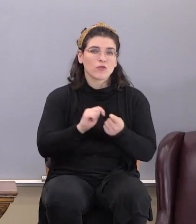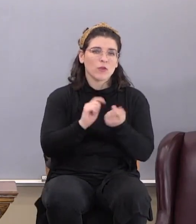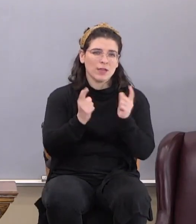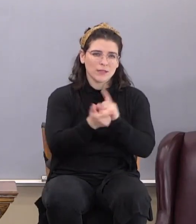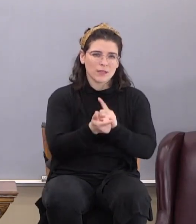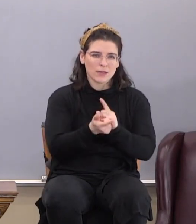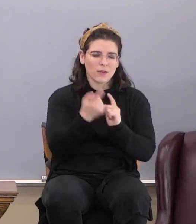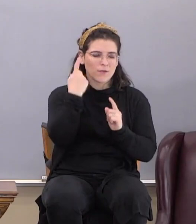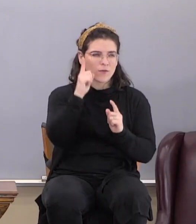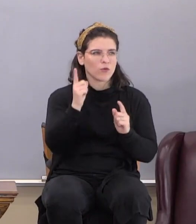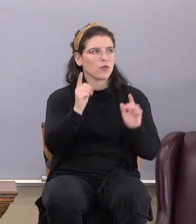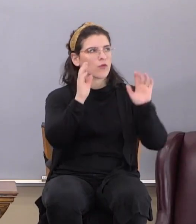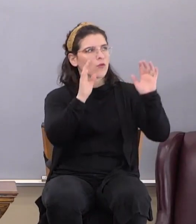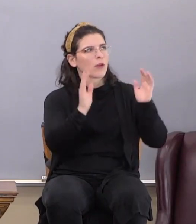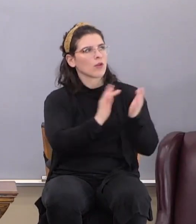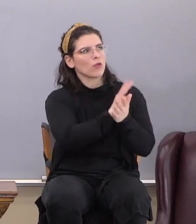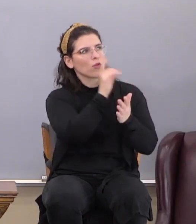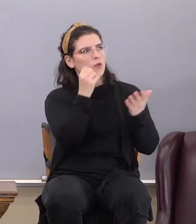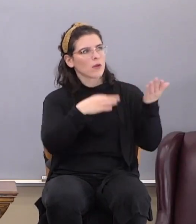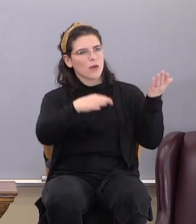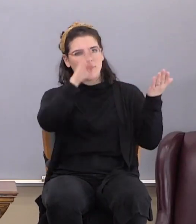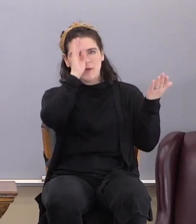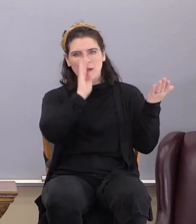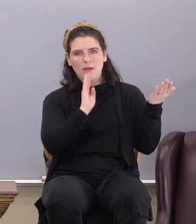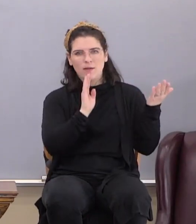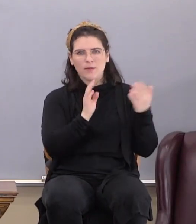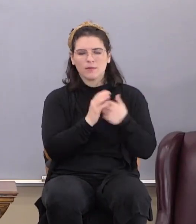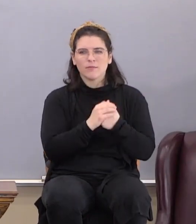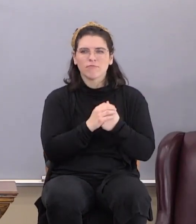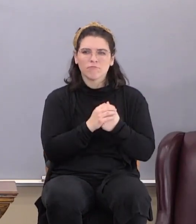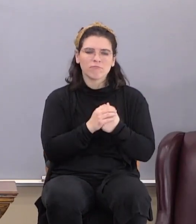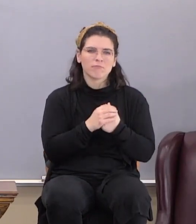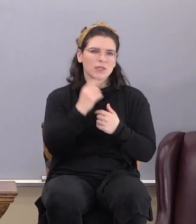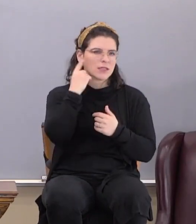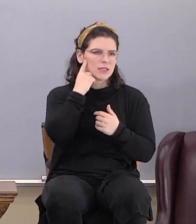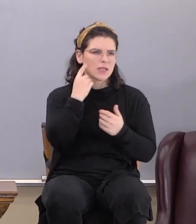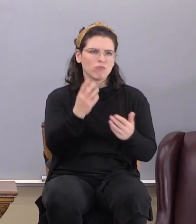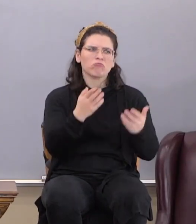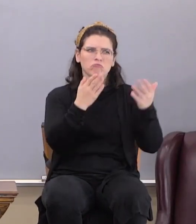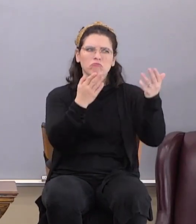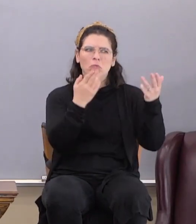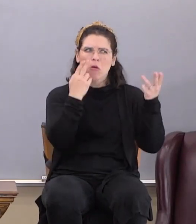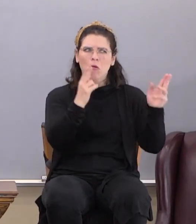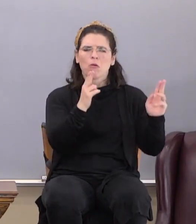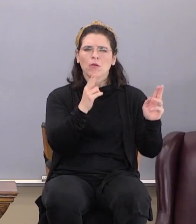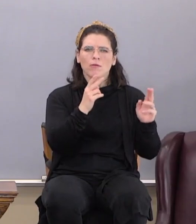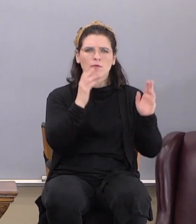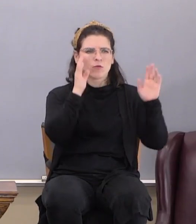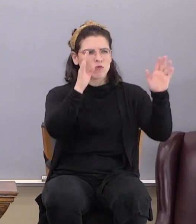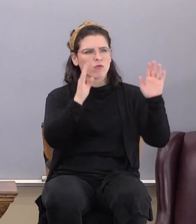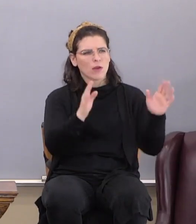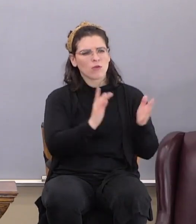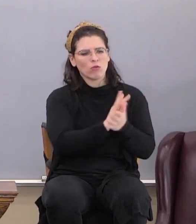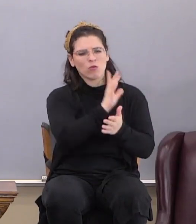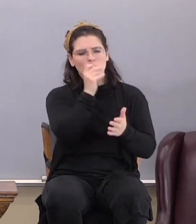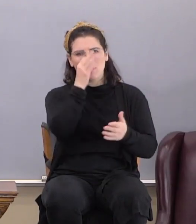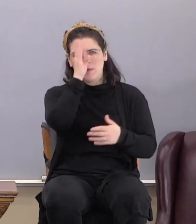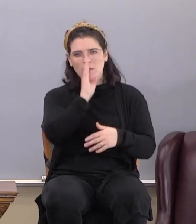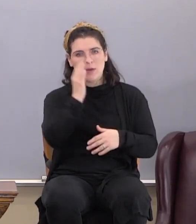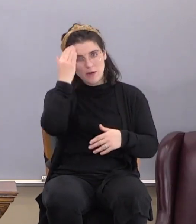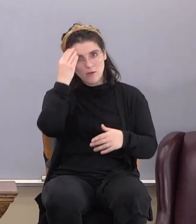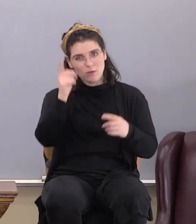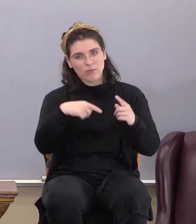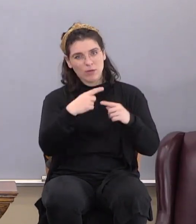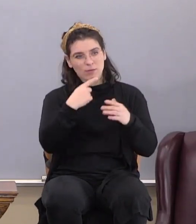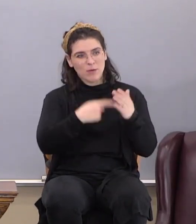Translated, for the greater glory of God. And that sounds admirable, right? For the greater glory of God. And yet, I know something